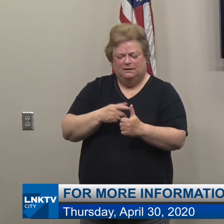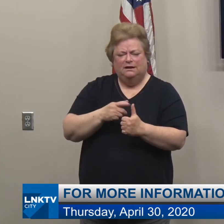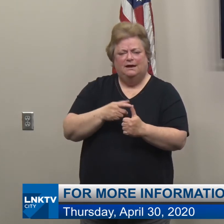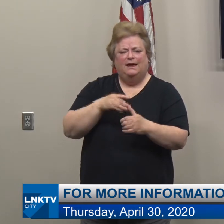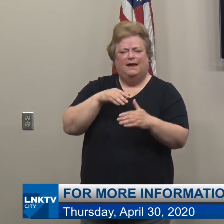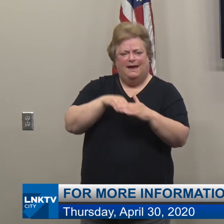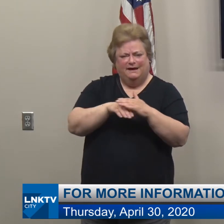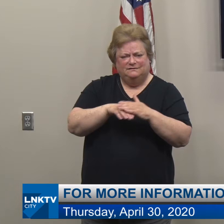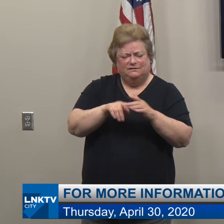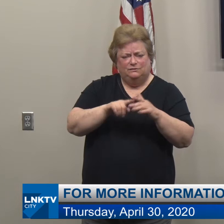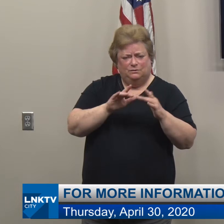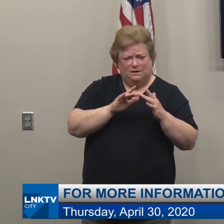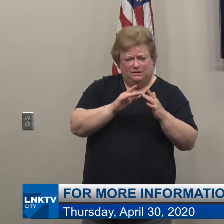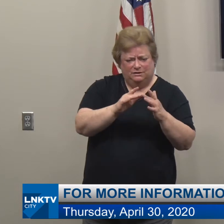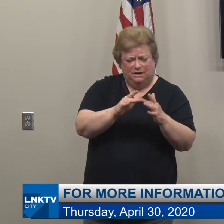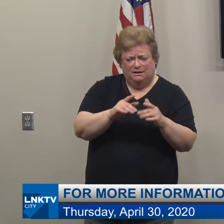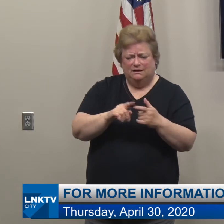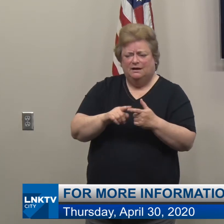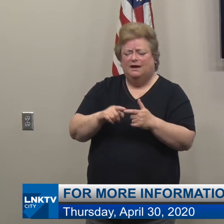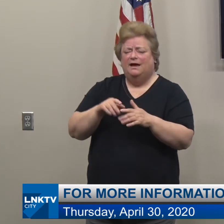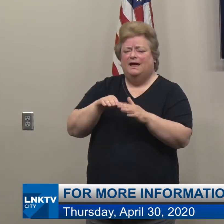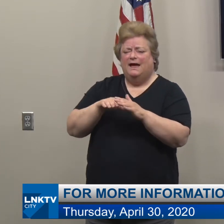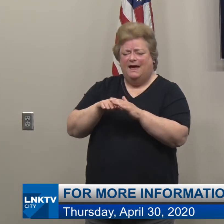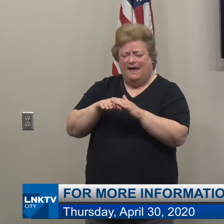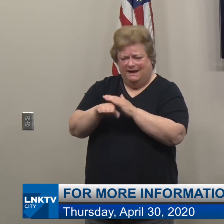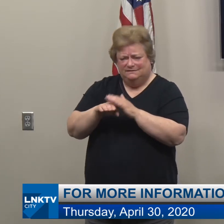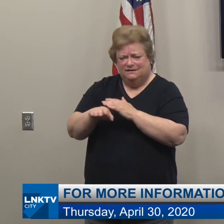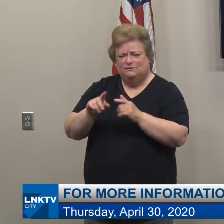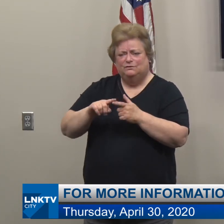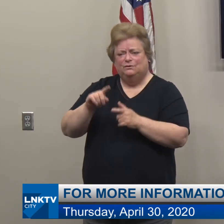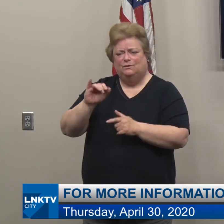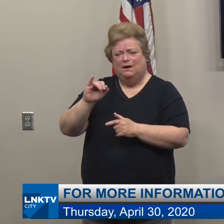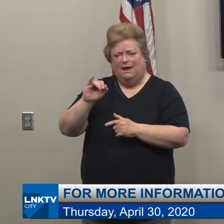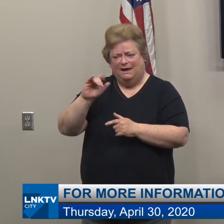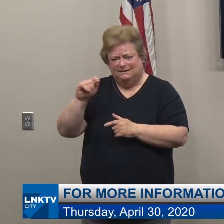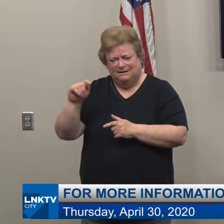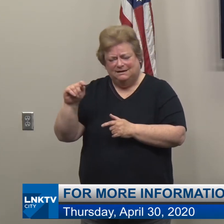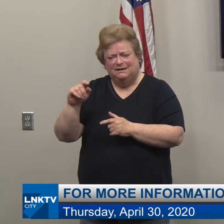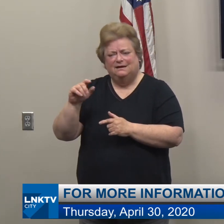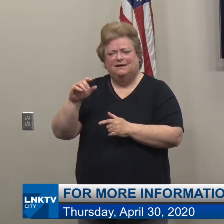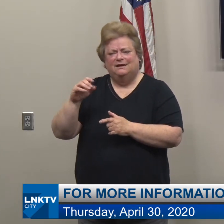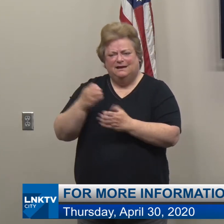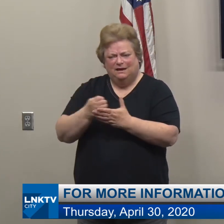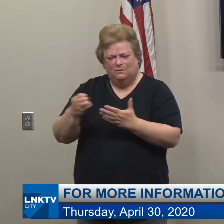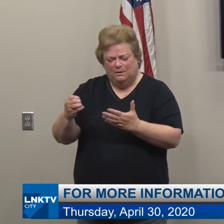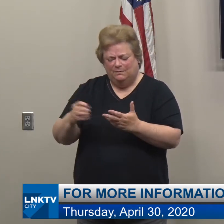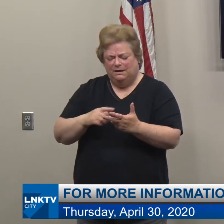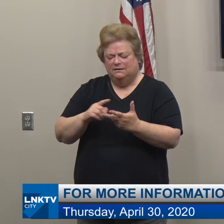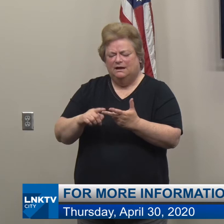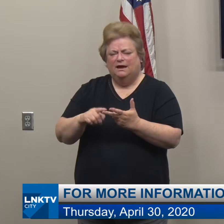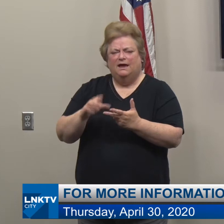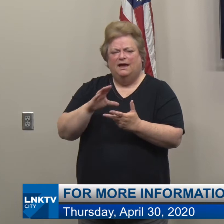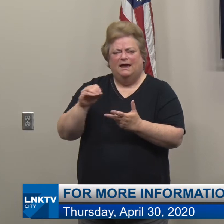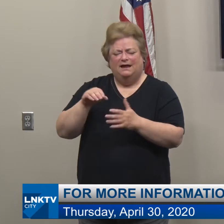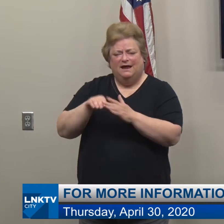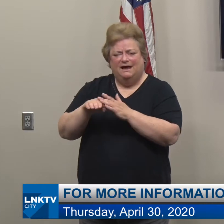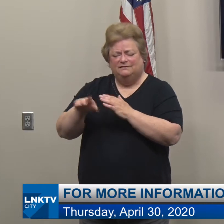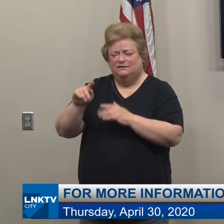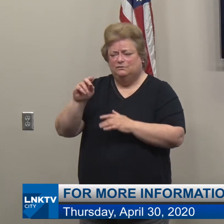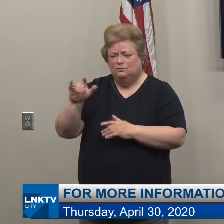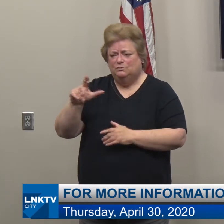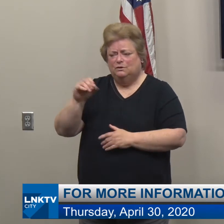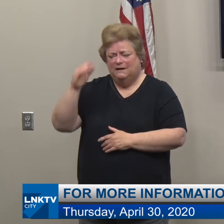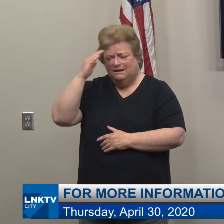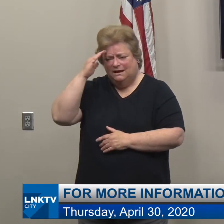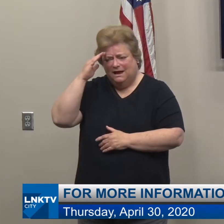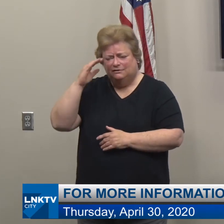internet, access to IT devices like Chromebooks and computers, and access to the tools and knowledge necessary to